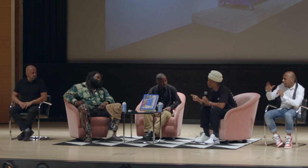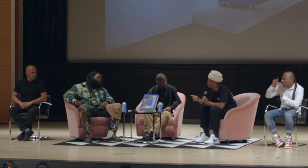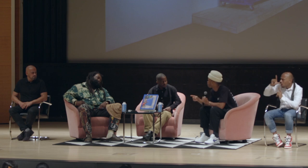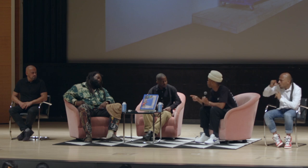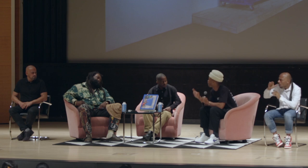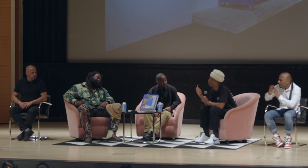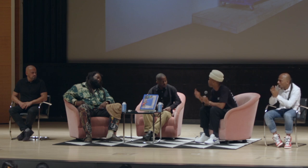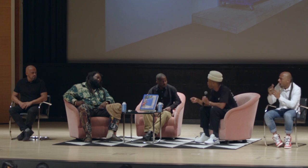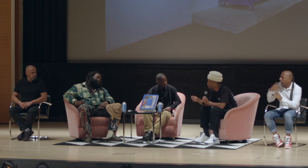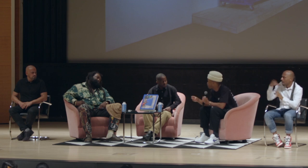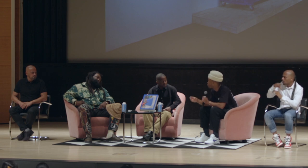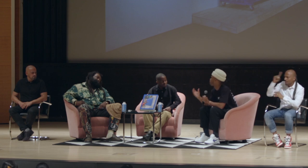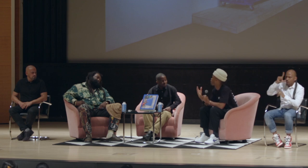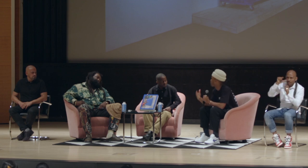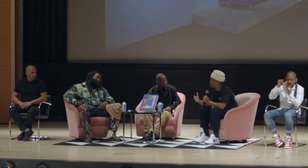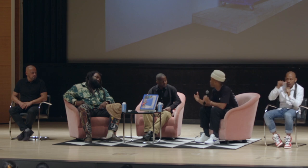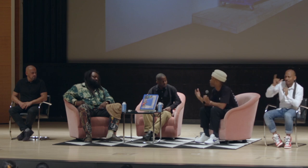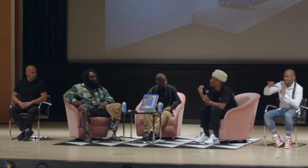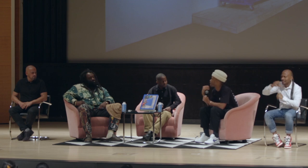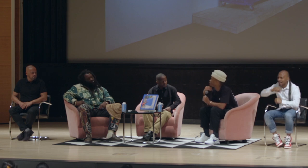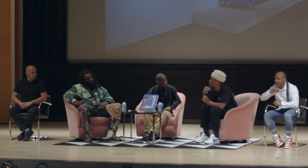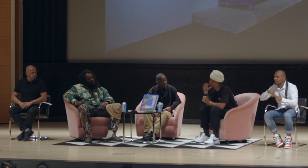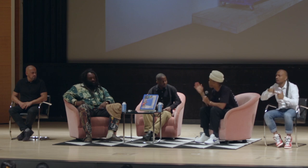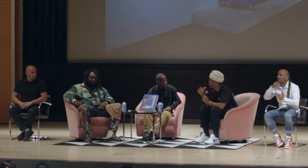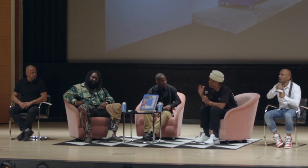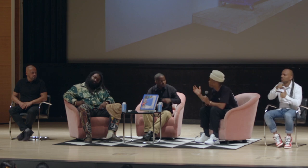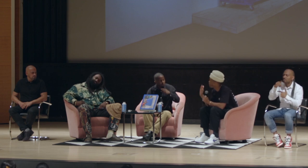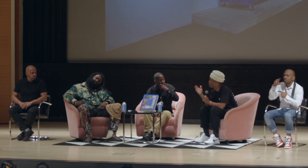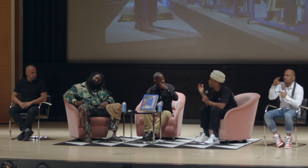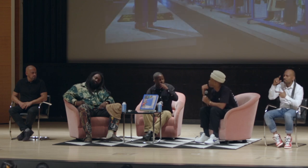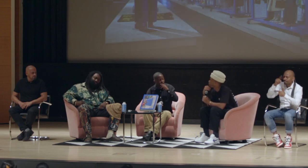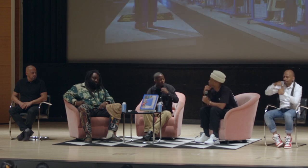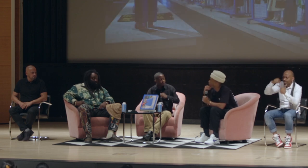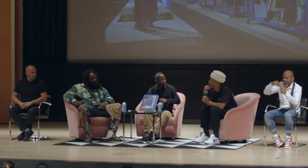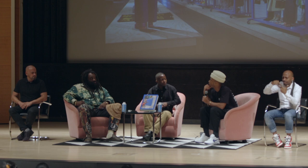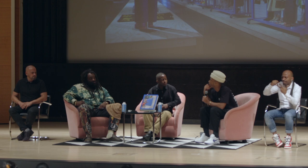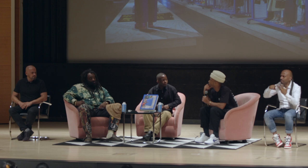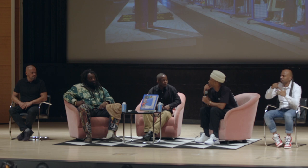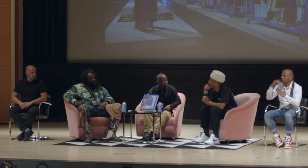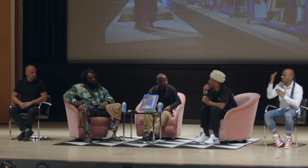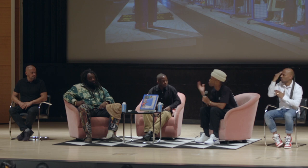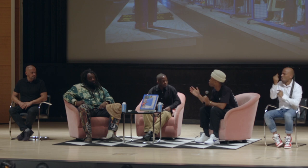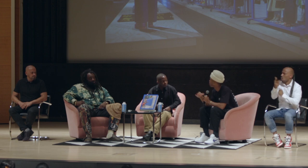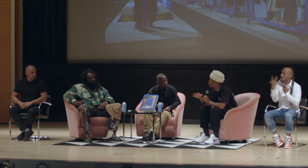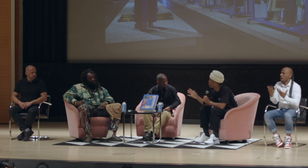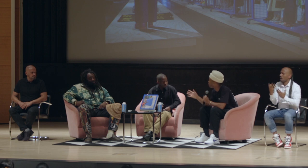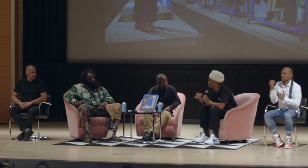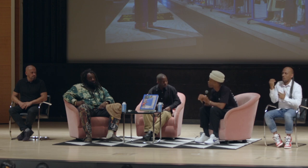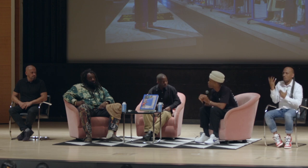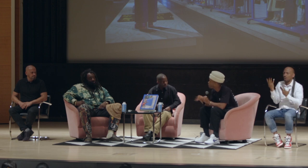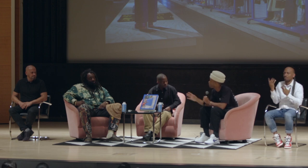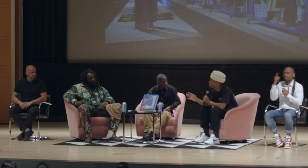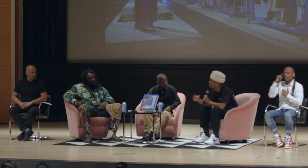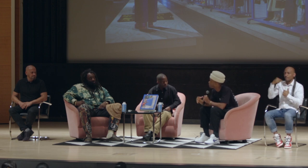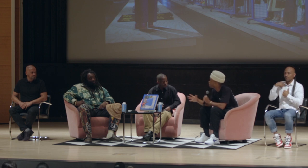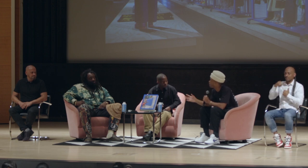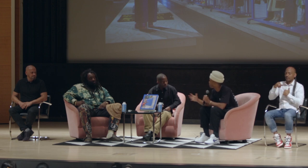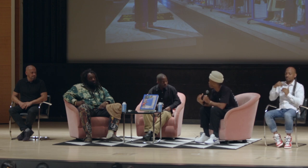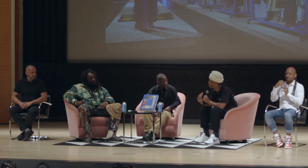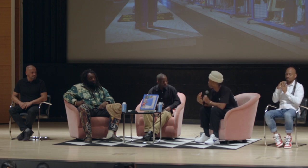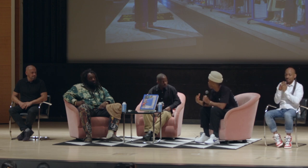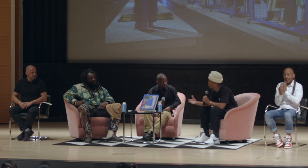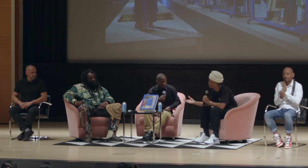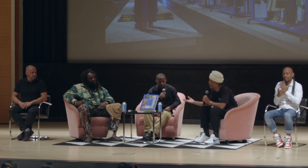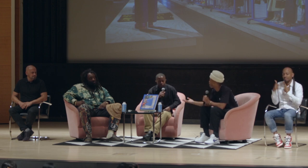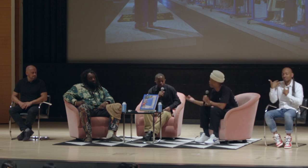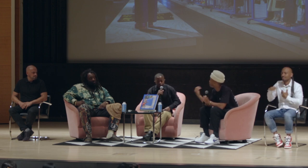for a photographer, this age, this, you know, like, and so it was like all of these sort of, like, there was just like, no, it was like a deep fluidity